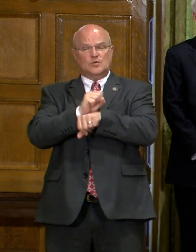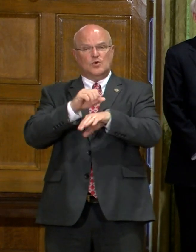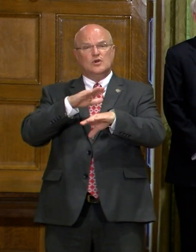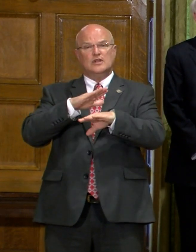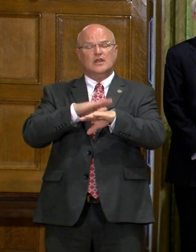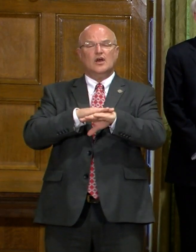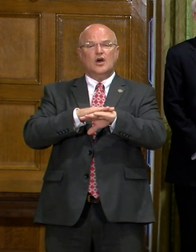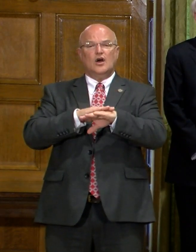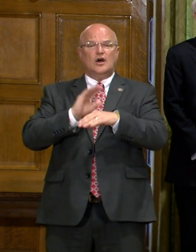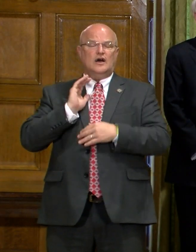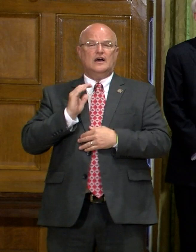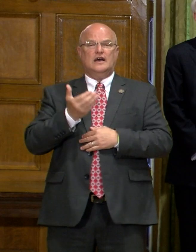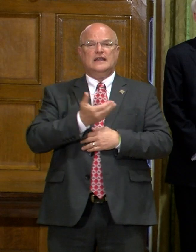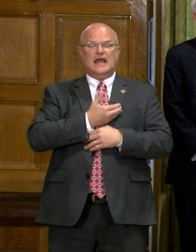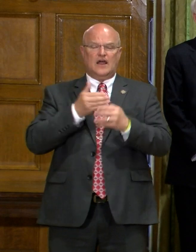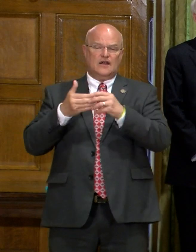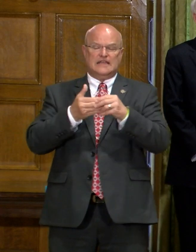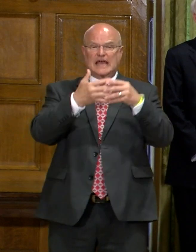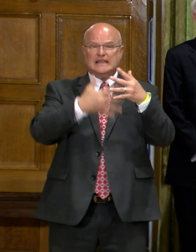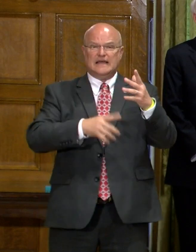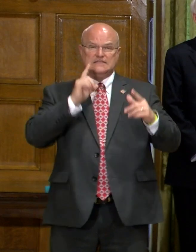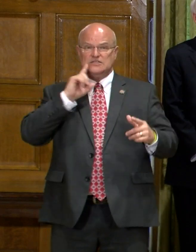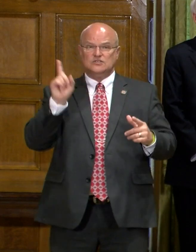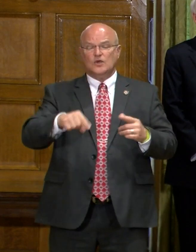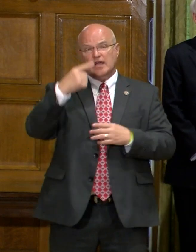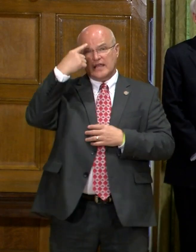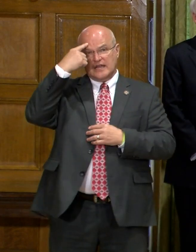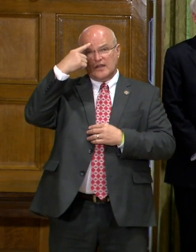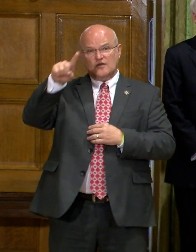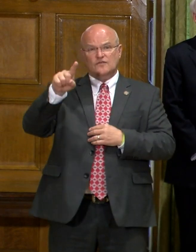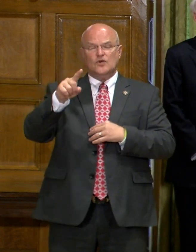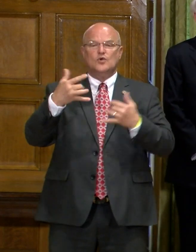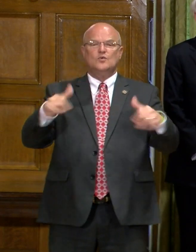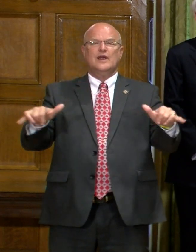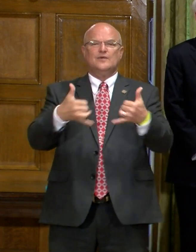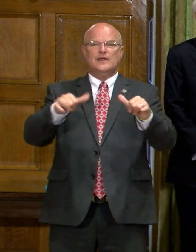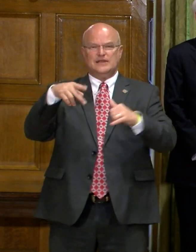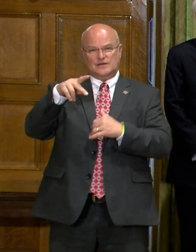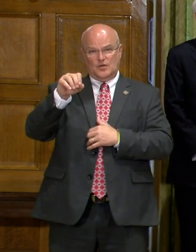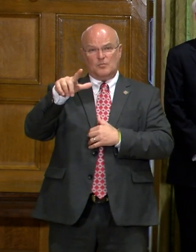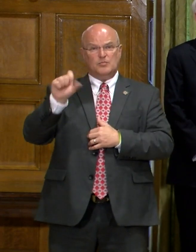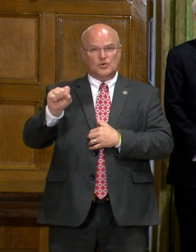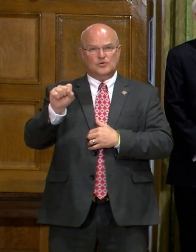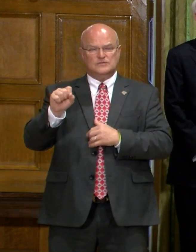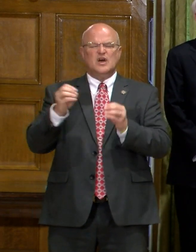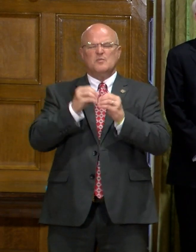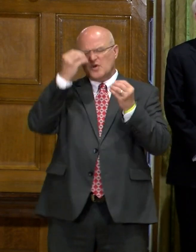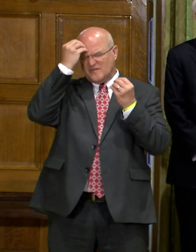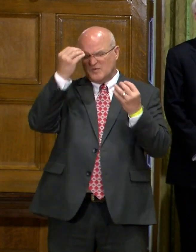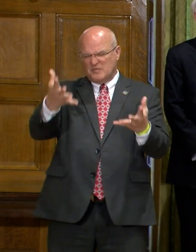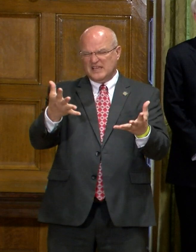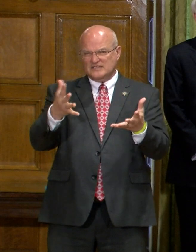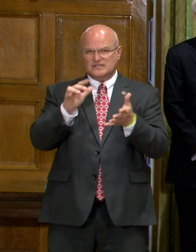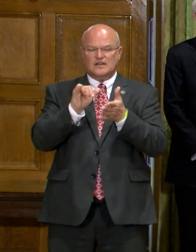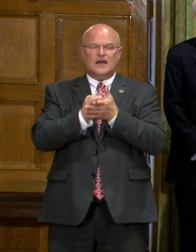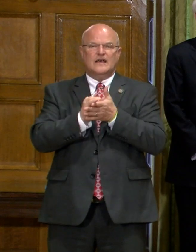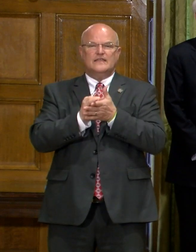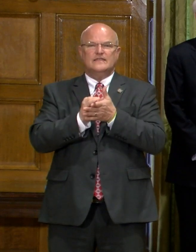on our guidelines and directive for recreational pools, and we'll have more information on